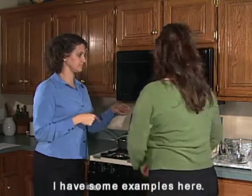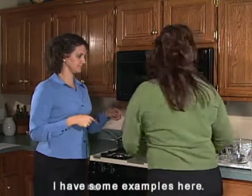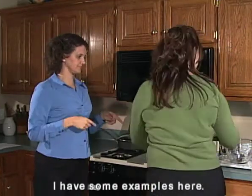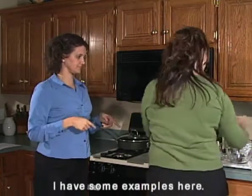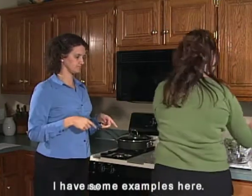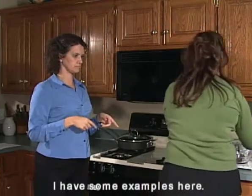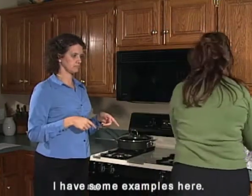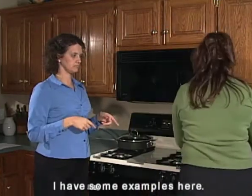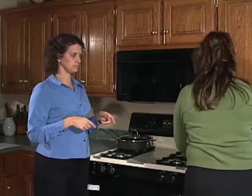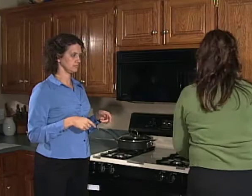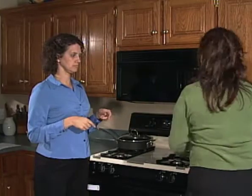here.